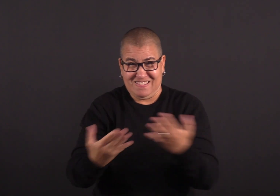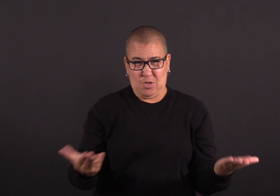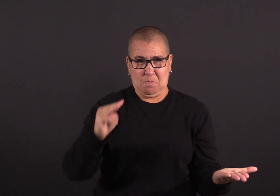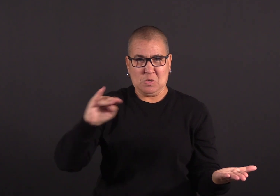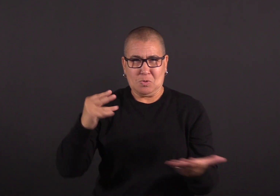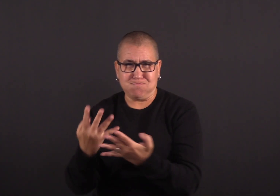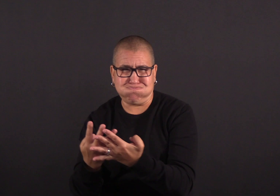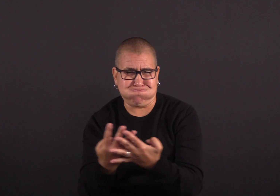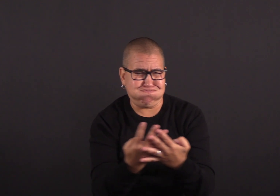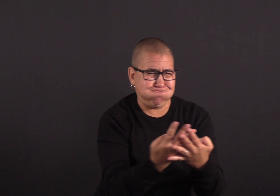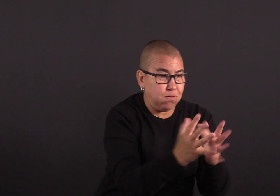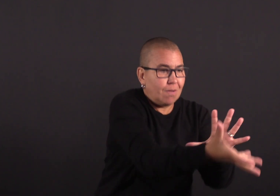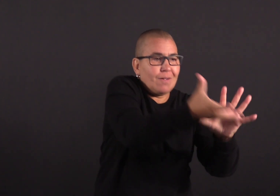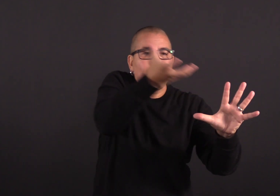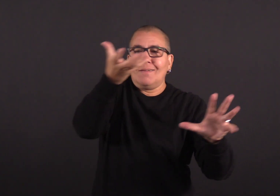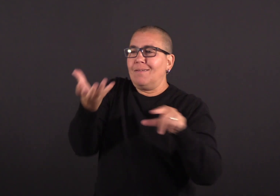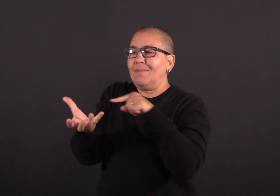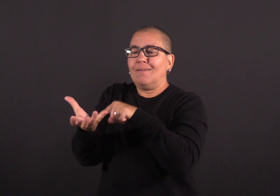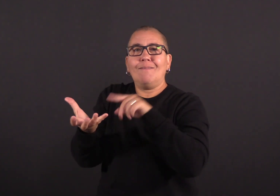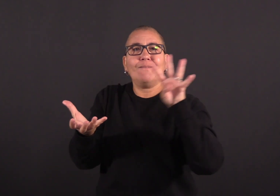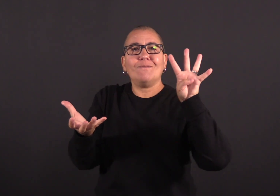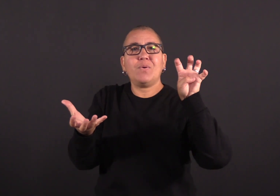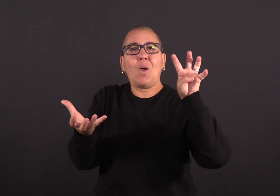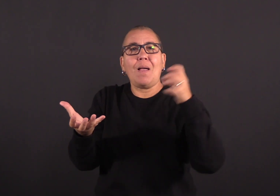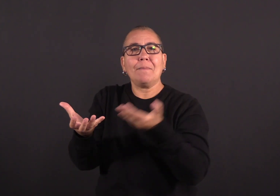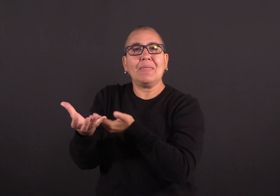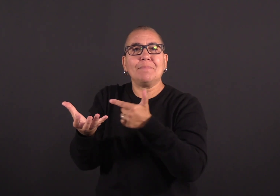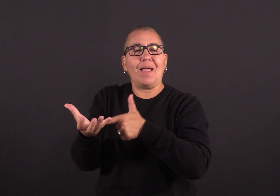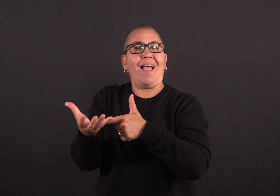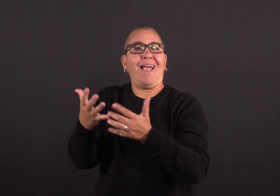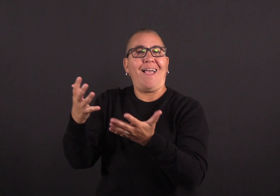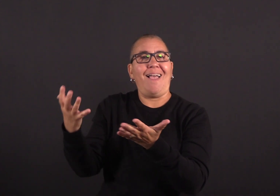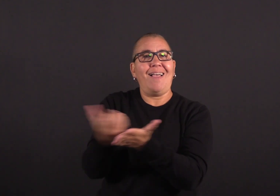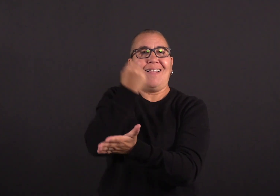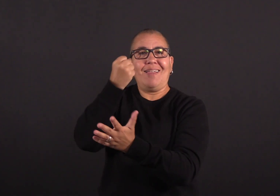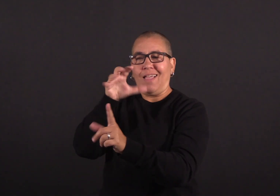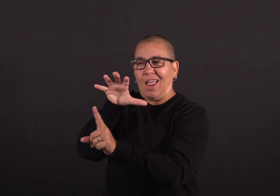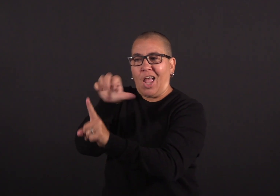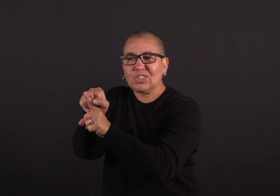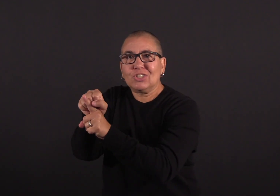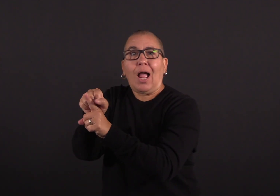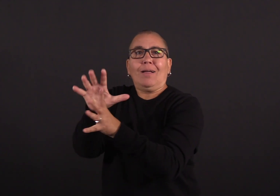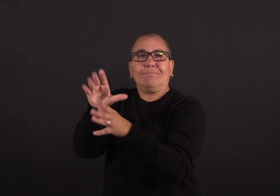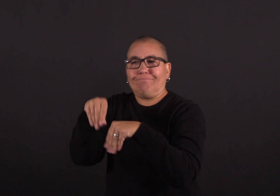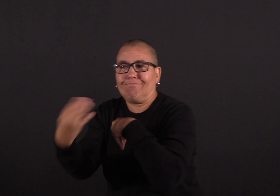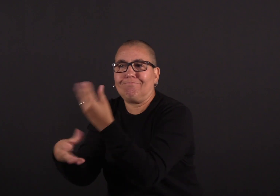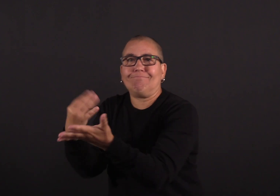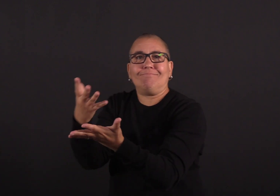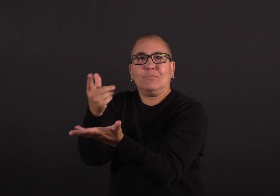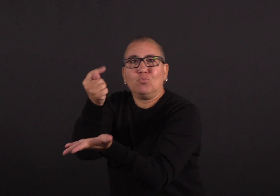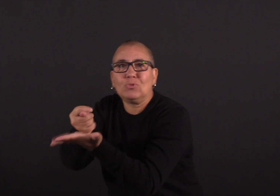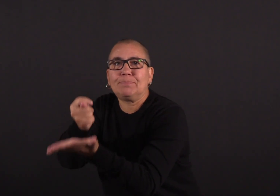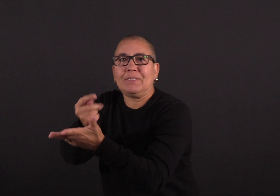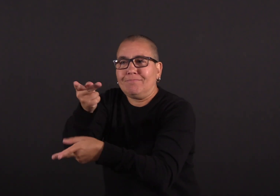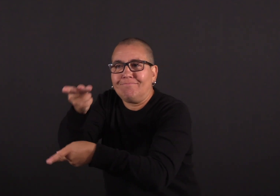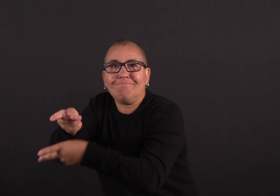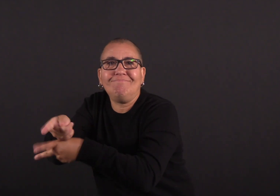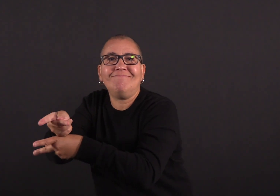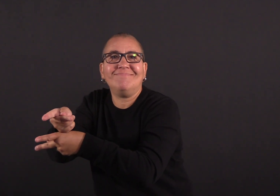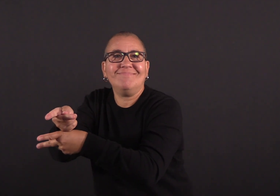62,600 newborns from across the state and recommended early intervention and treatment for conditions detected in about 400